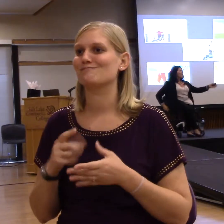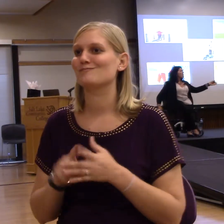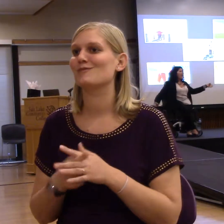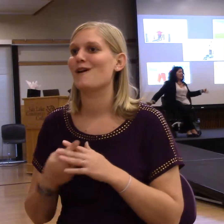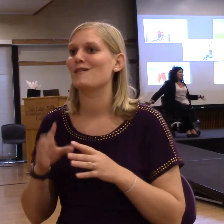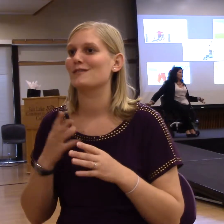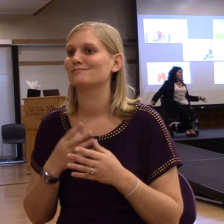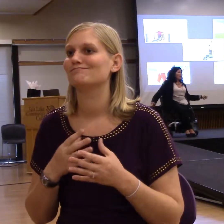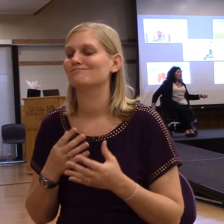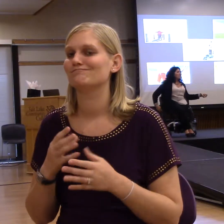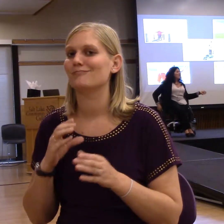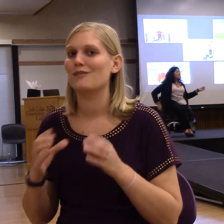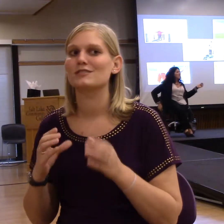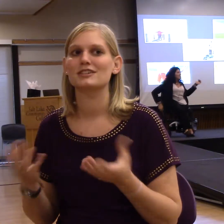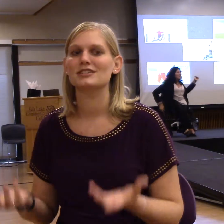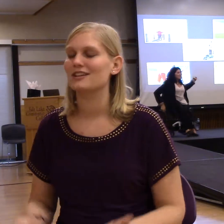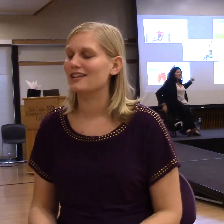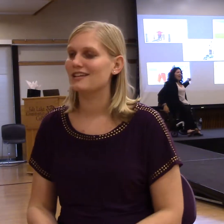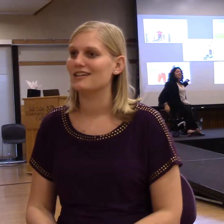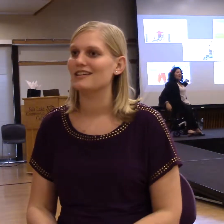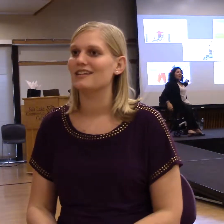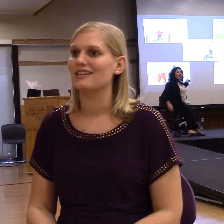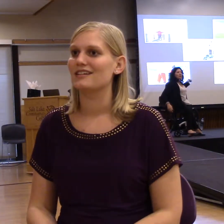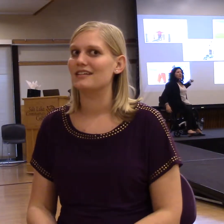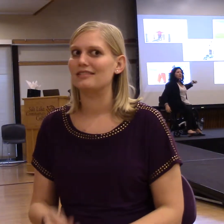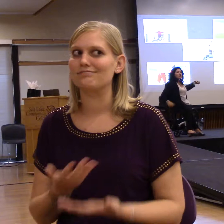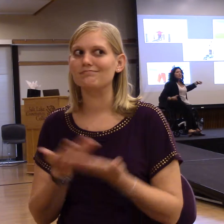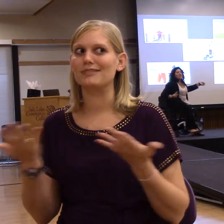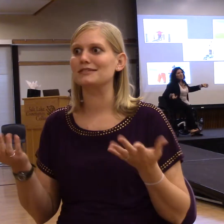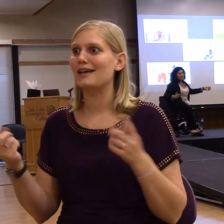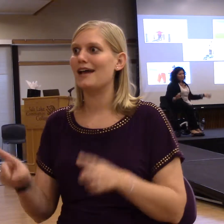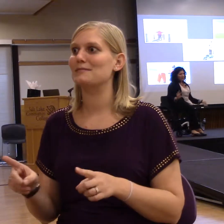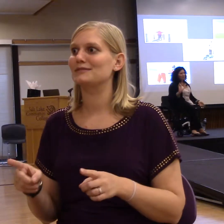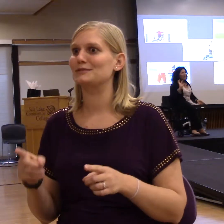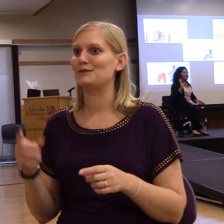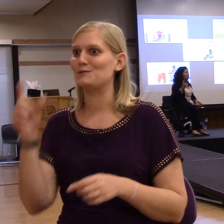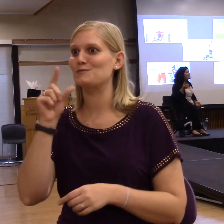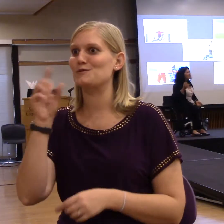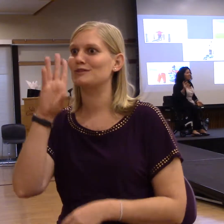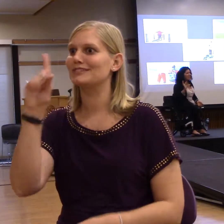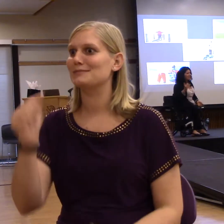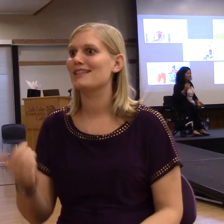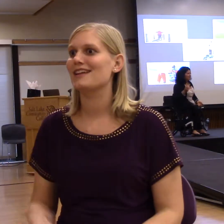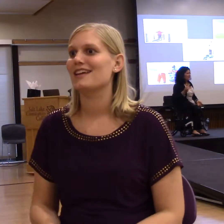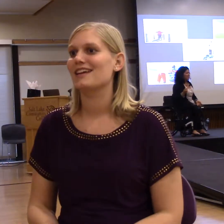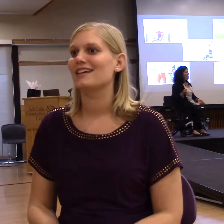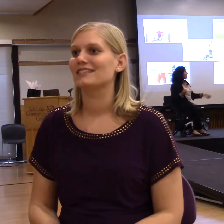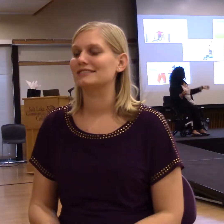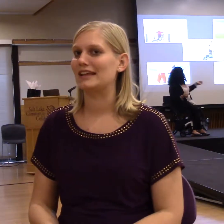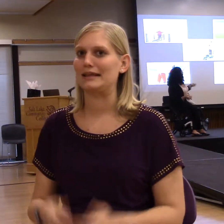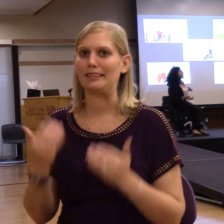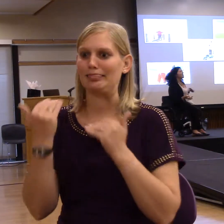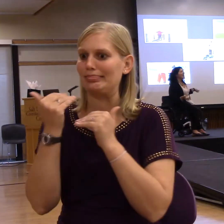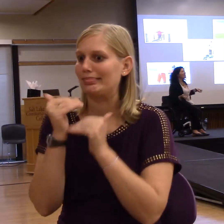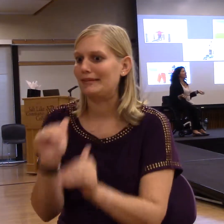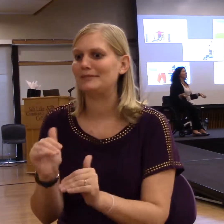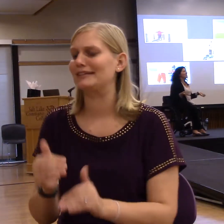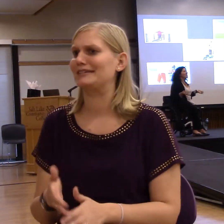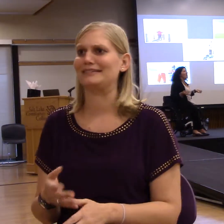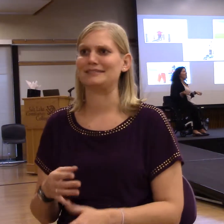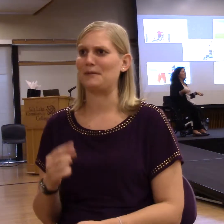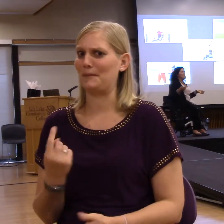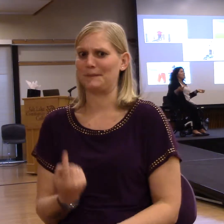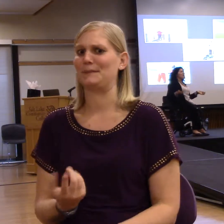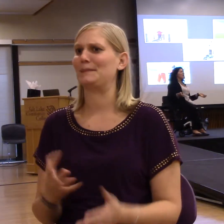They're all random. But this is what's out there when you Google disability. Very limited searches. What do you make of